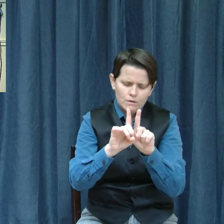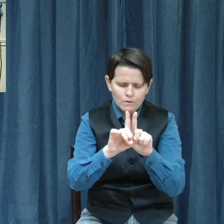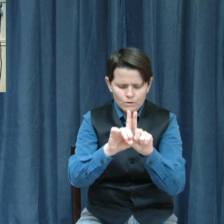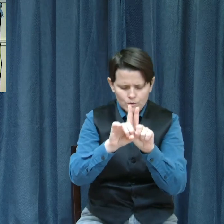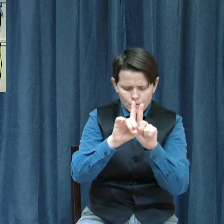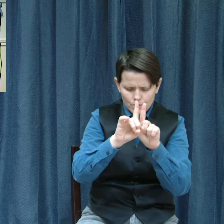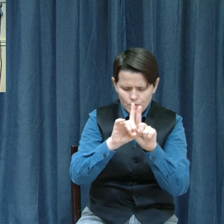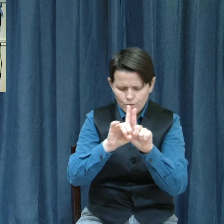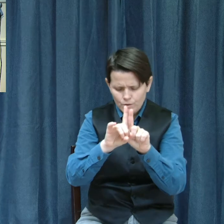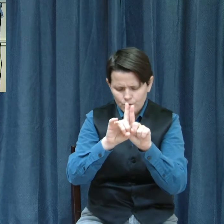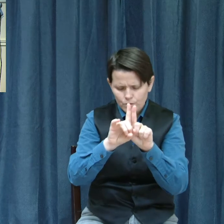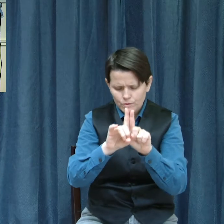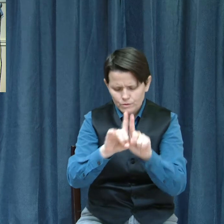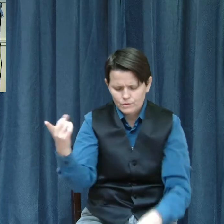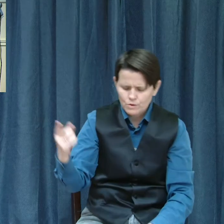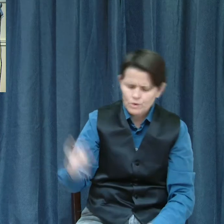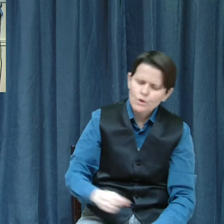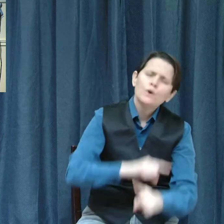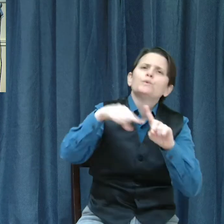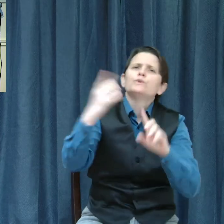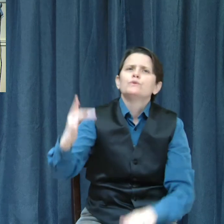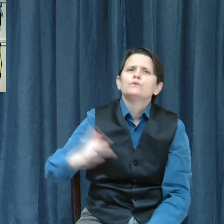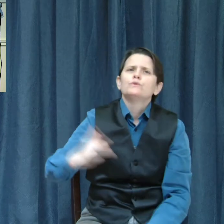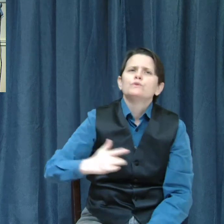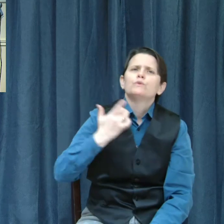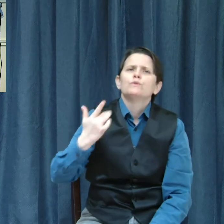you're lost and think no